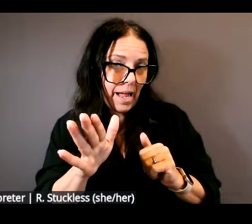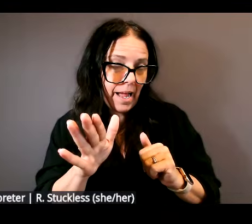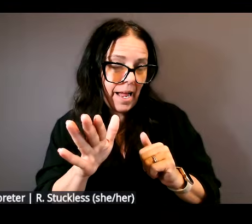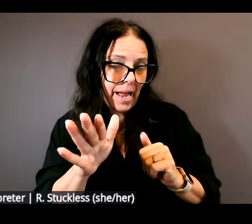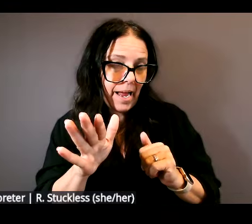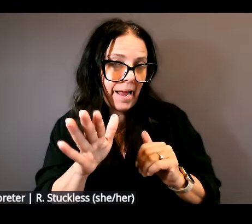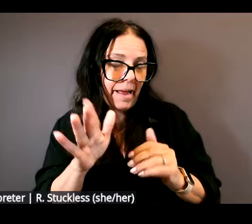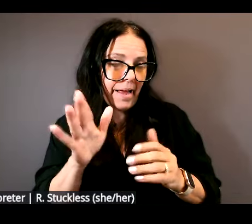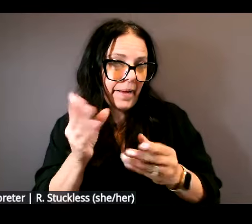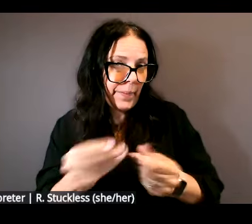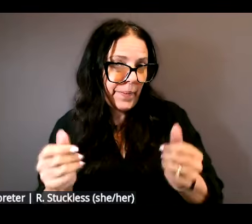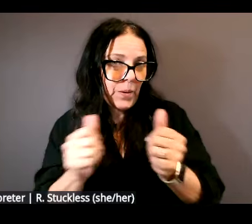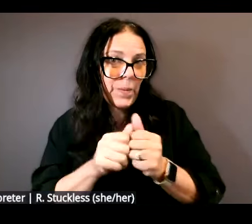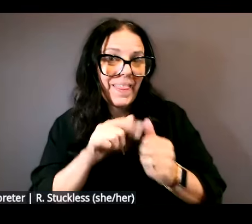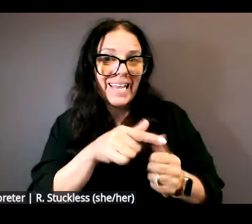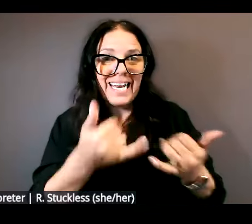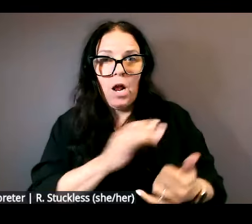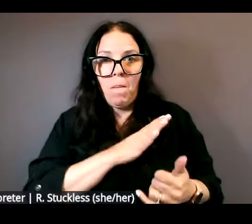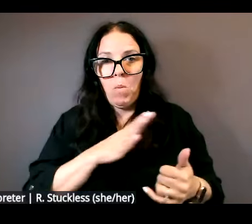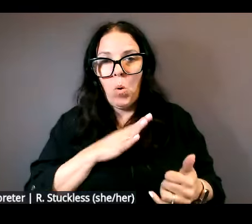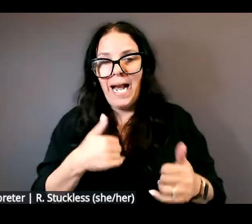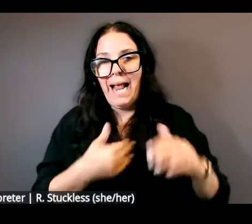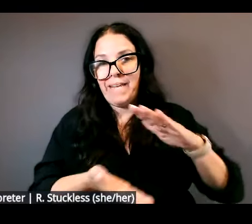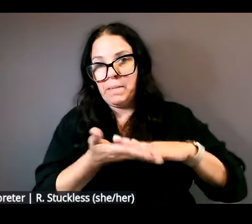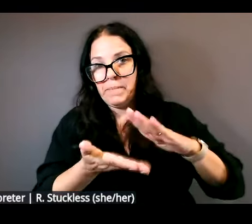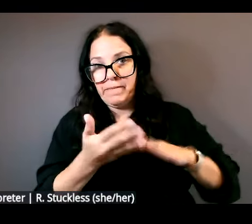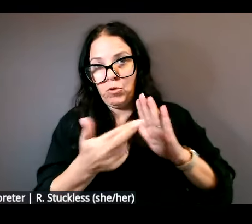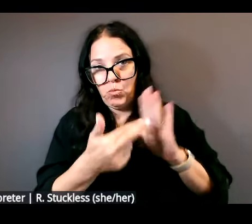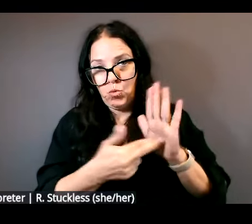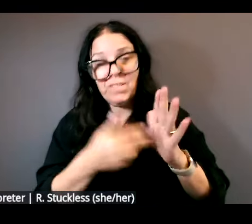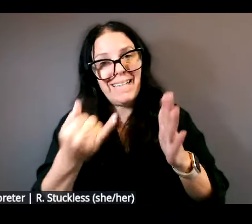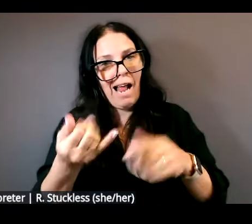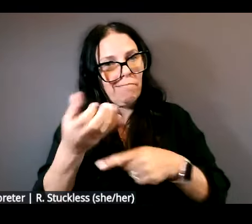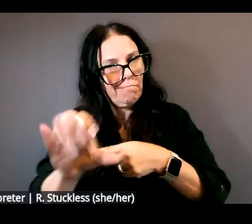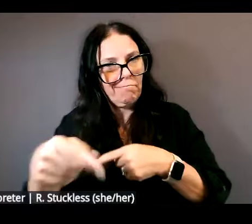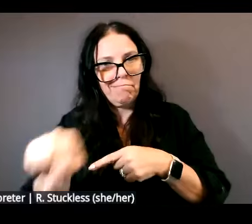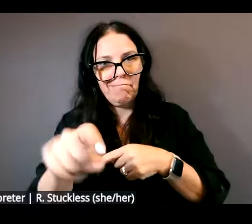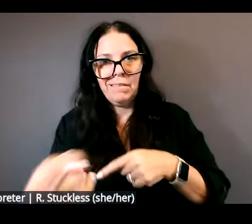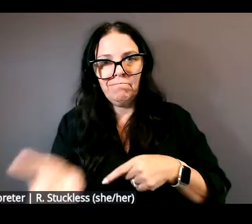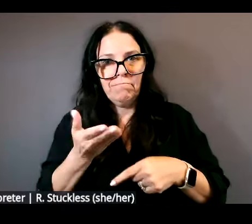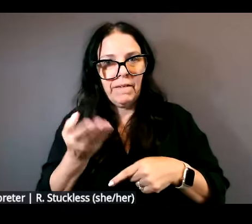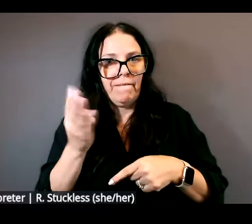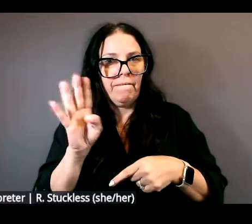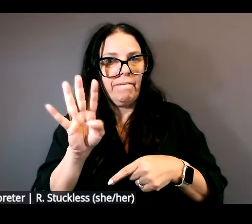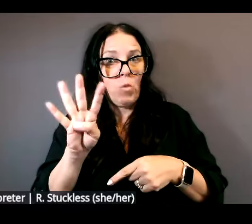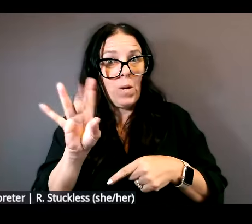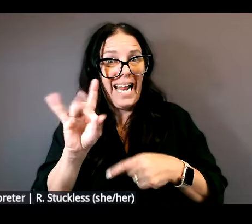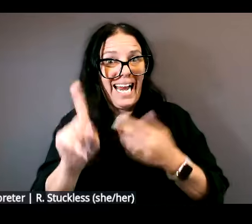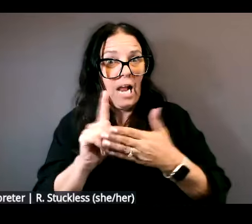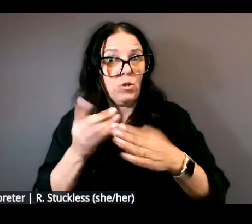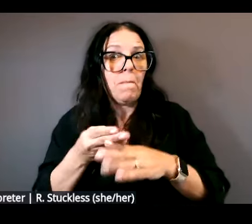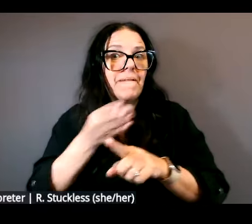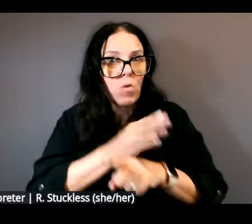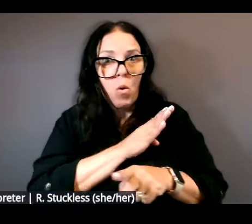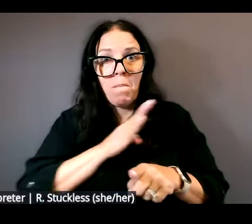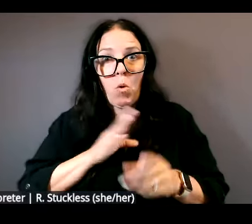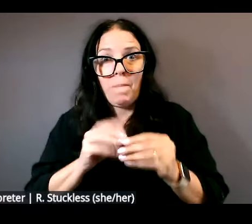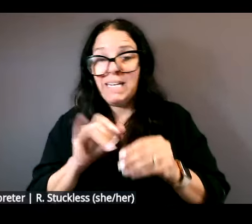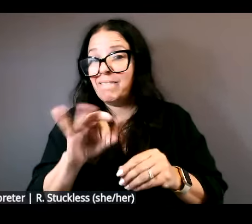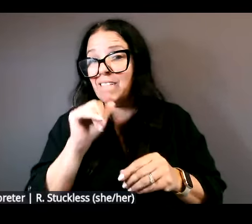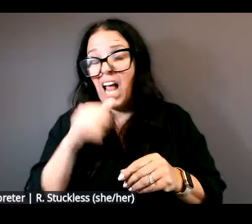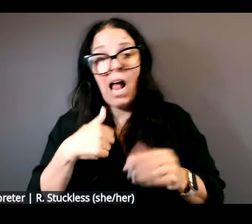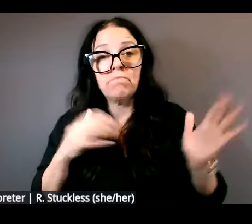now in effect, that require people to submit things to us 48 hours before the board meeting, or else we're not considering it. So that will hopefully be